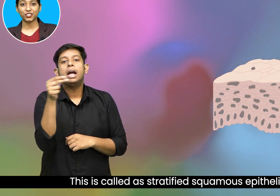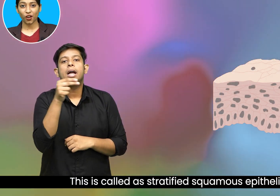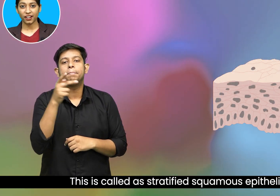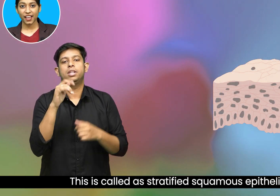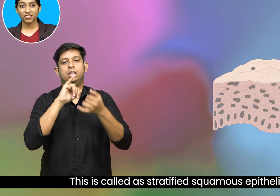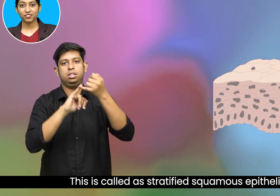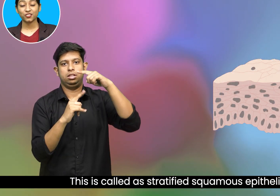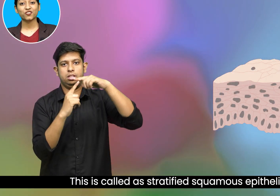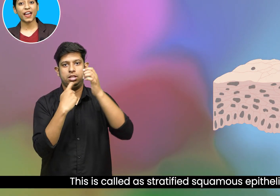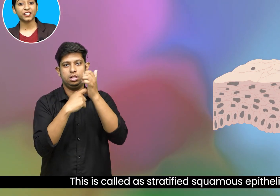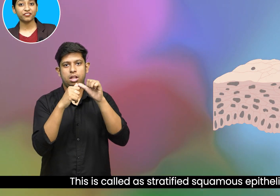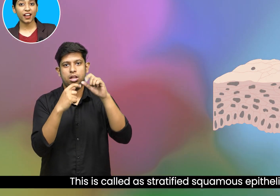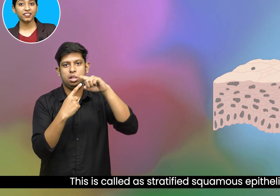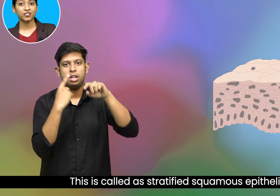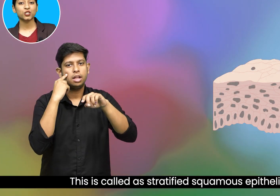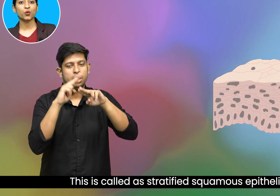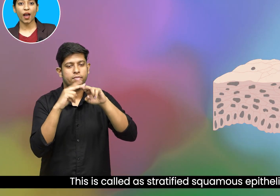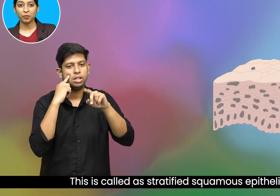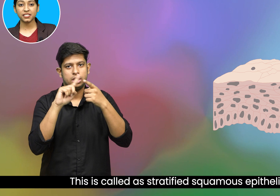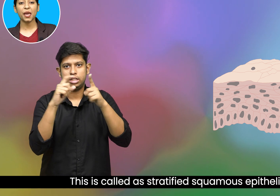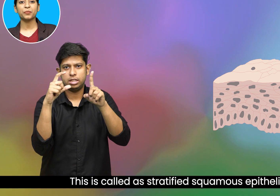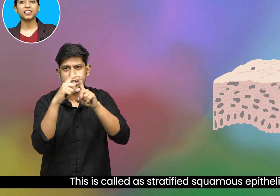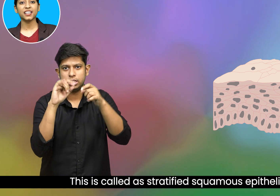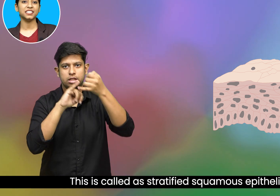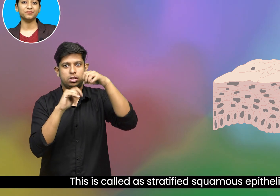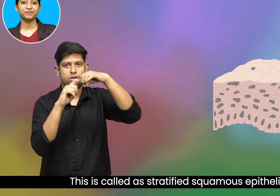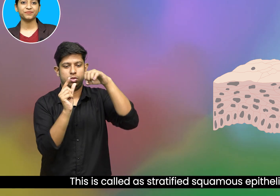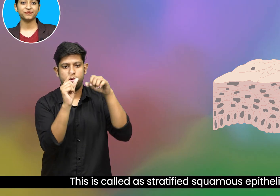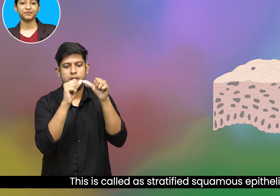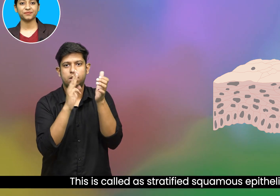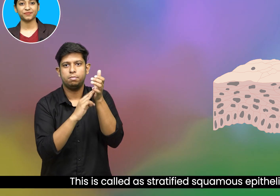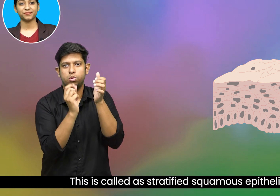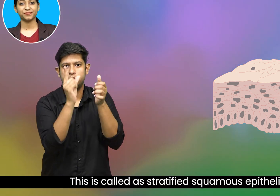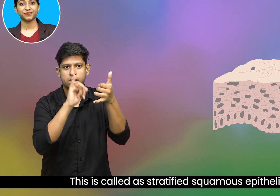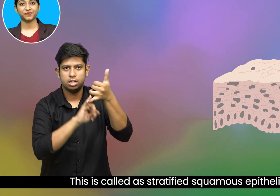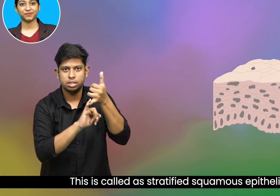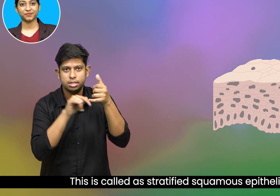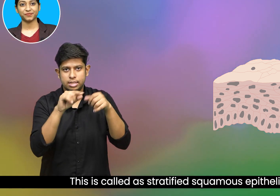This is called as stratified squamous epithelium.